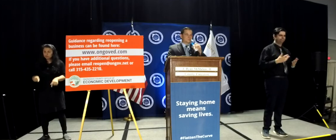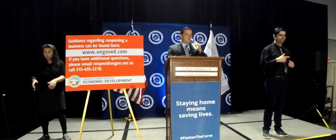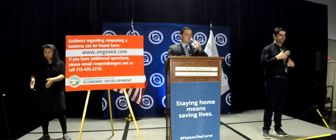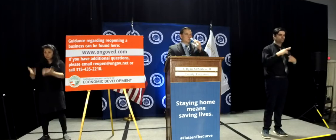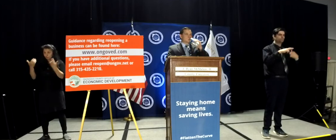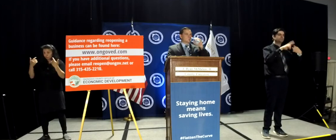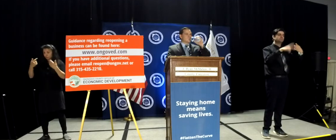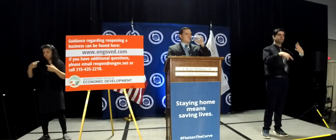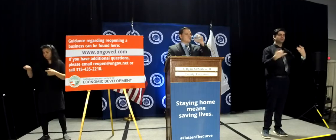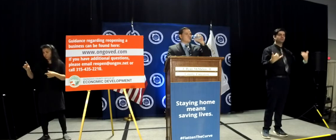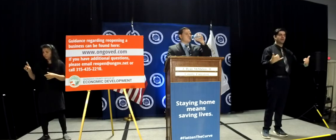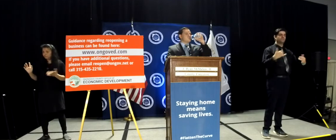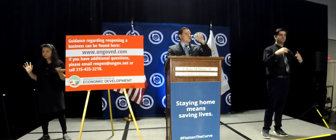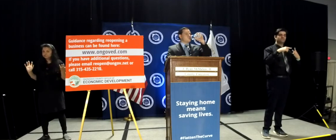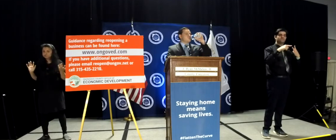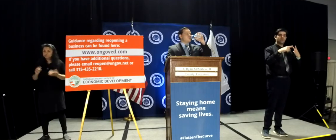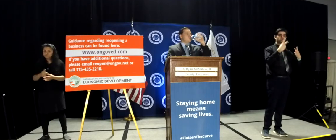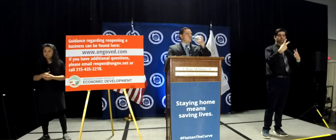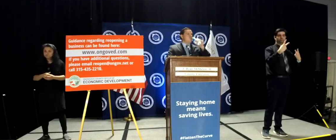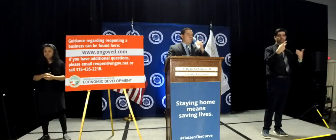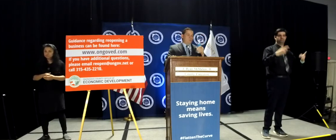Other politicians would take a lot more credit.